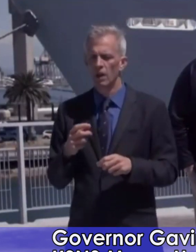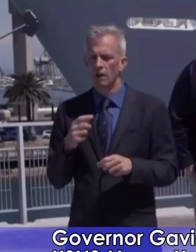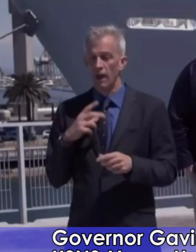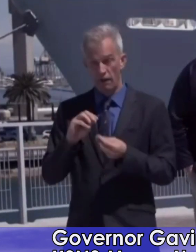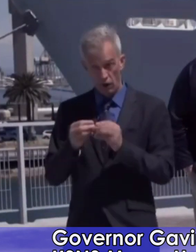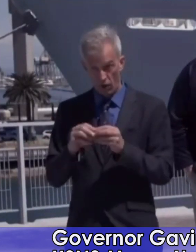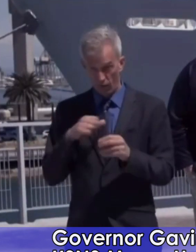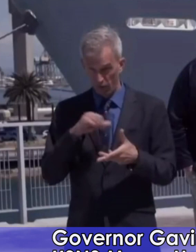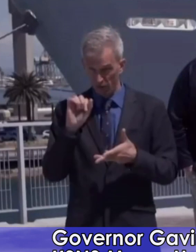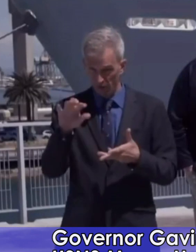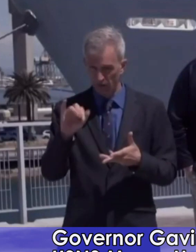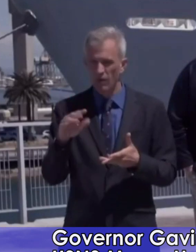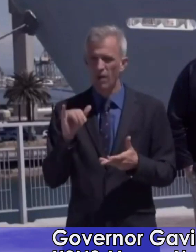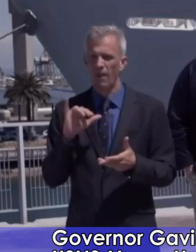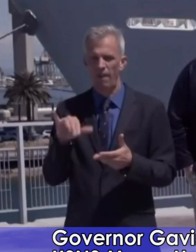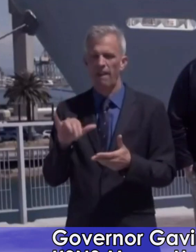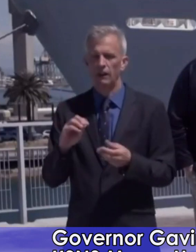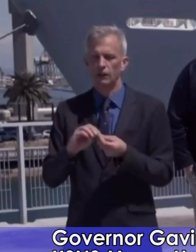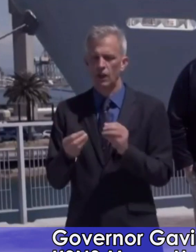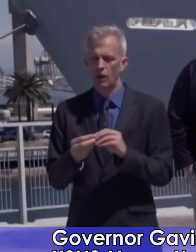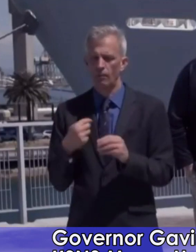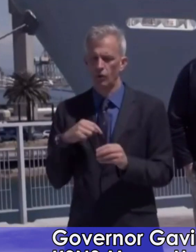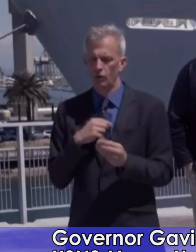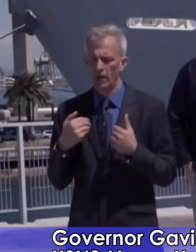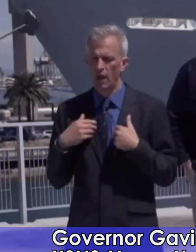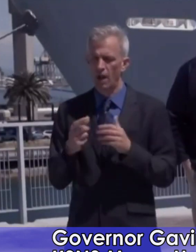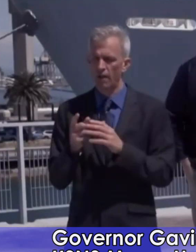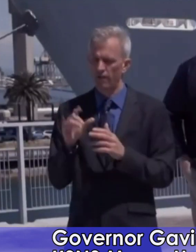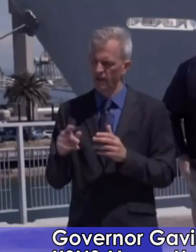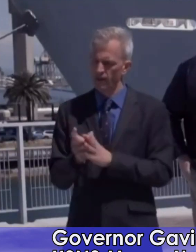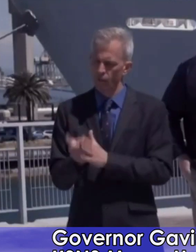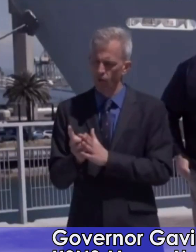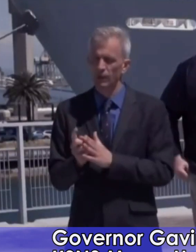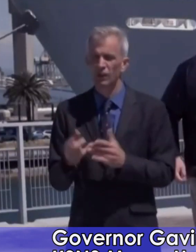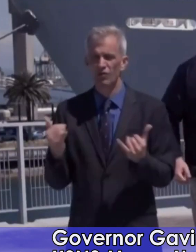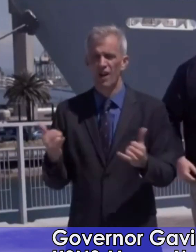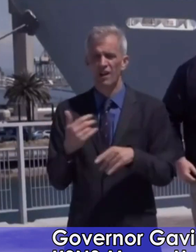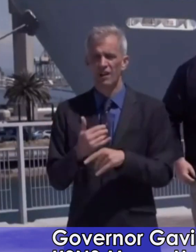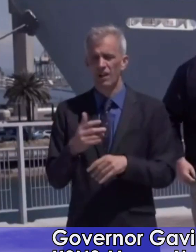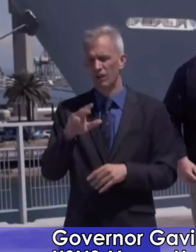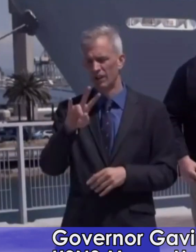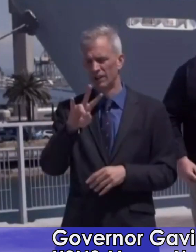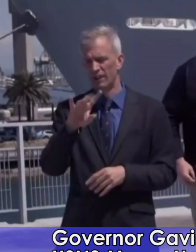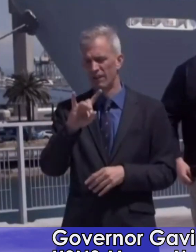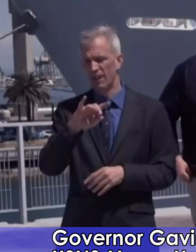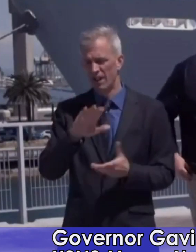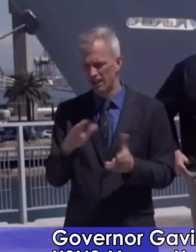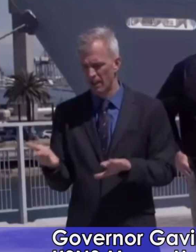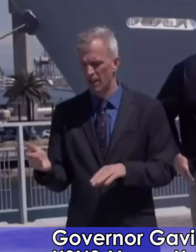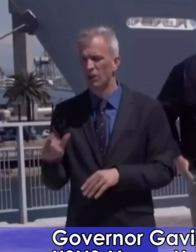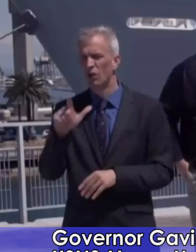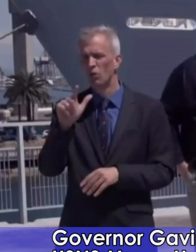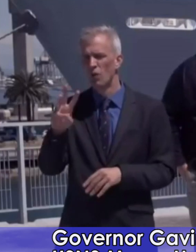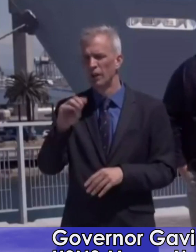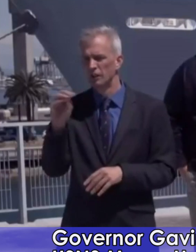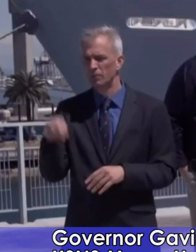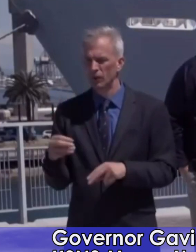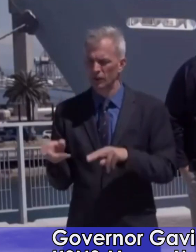on a daily basis so we can confirm those numbers. 78 deaths, 26% increase from the previous